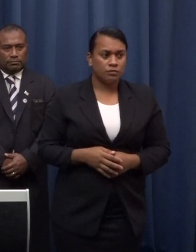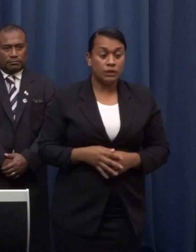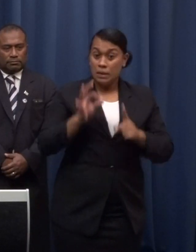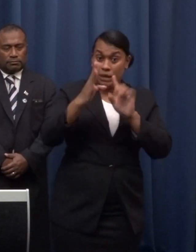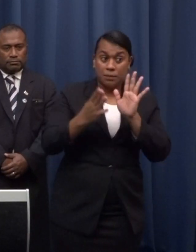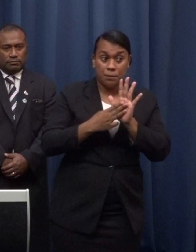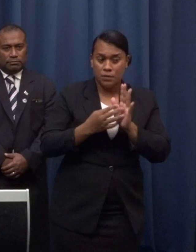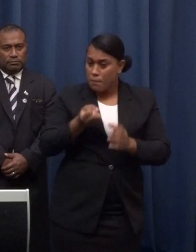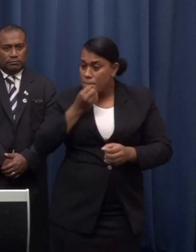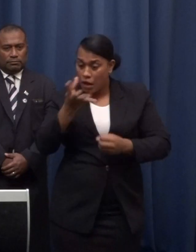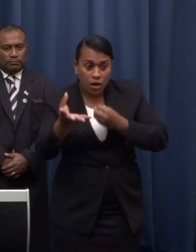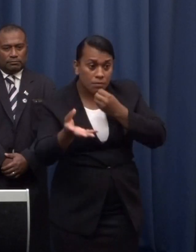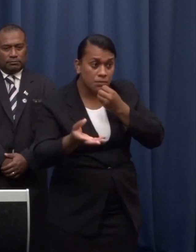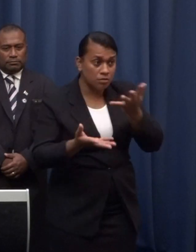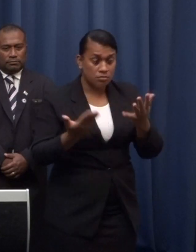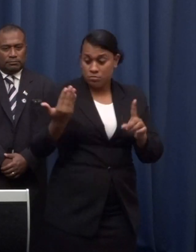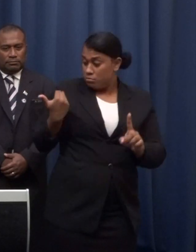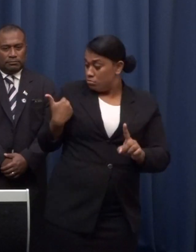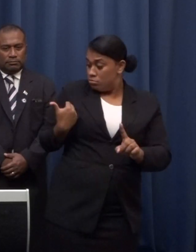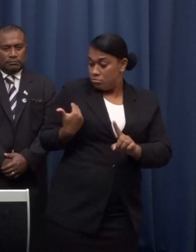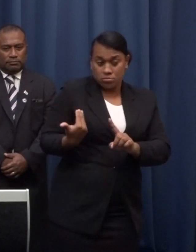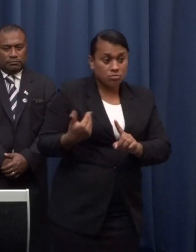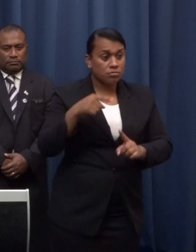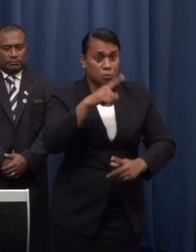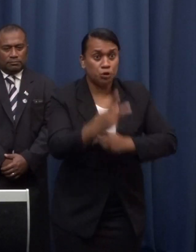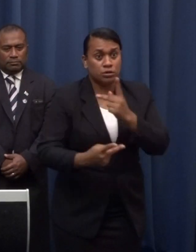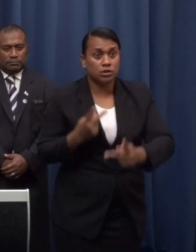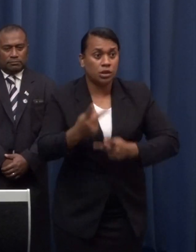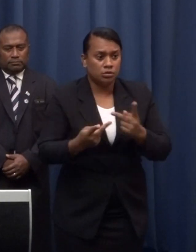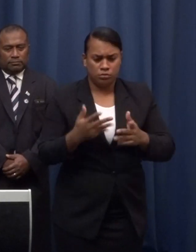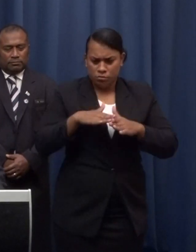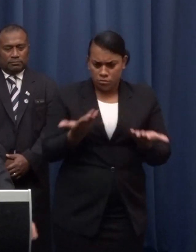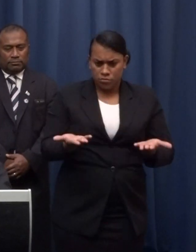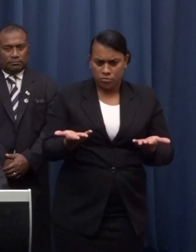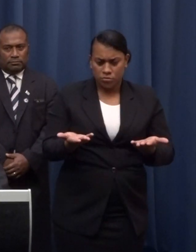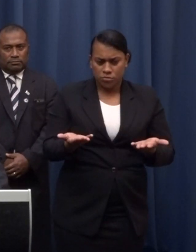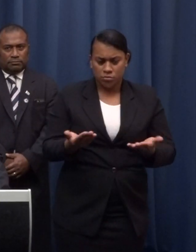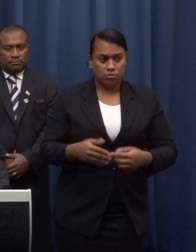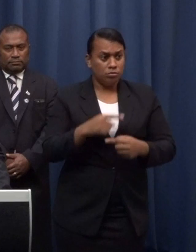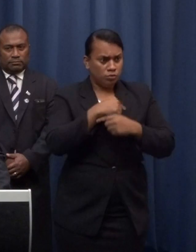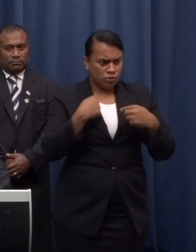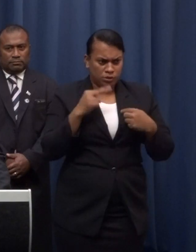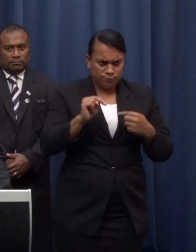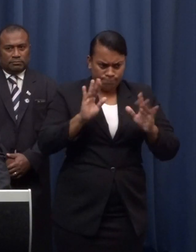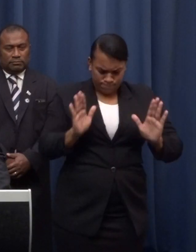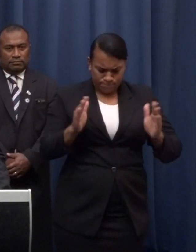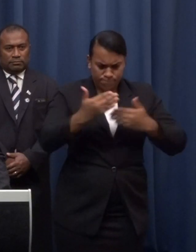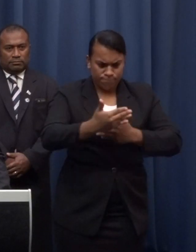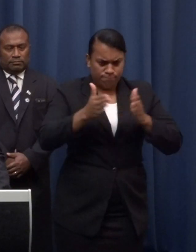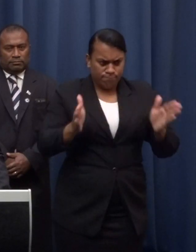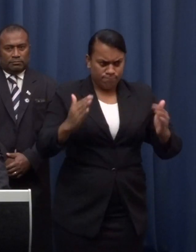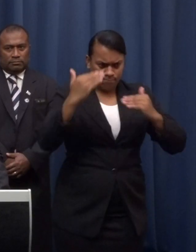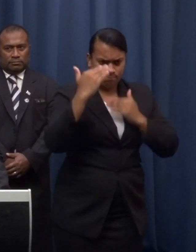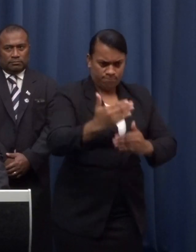reiterate, that the measures that are being taken, in fact, is to ring-fence Lautoka, and he's identified